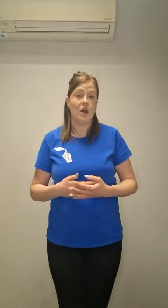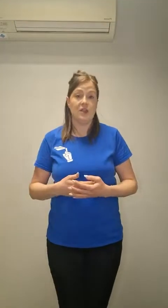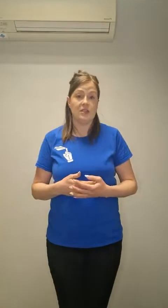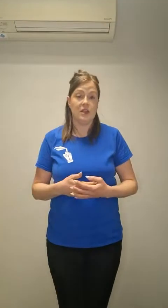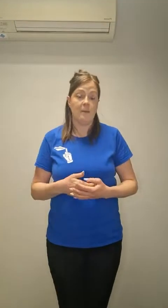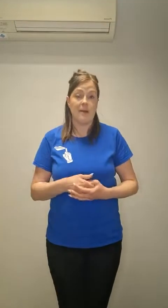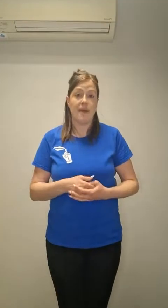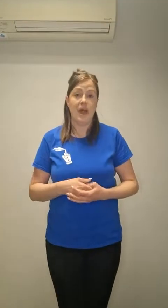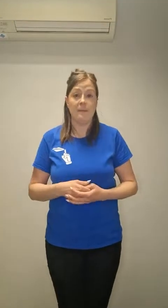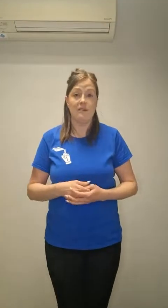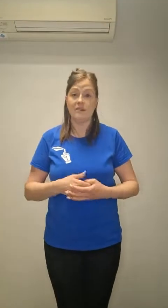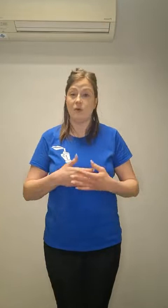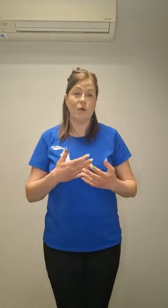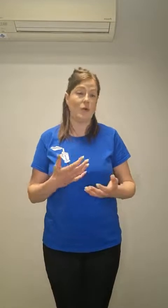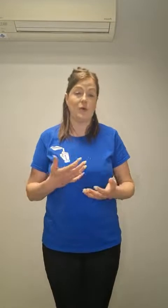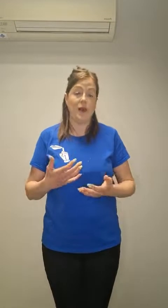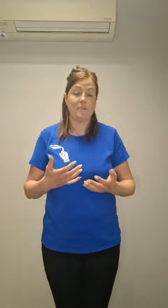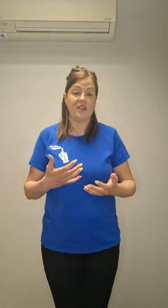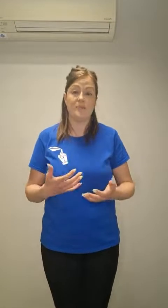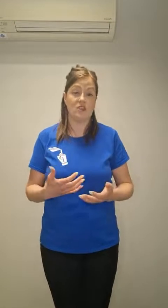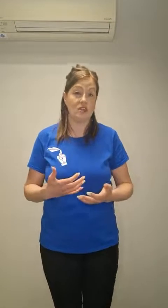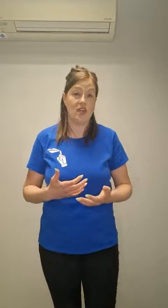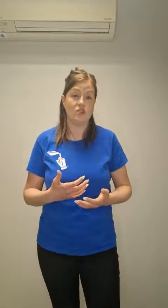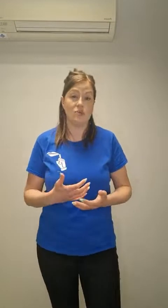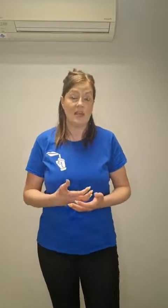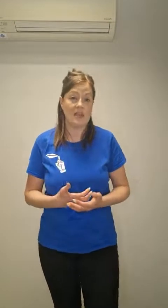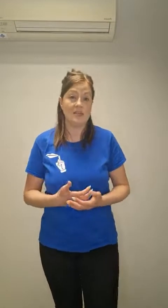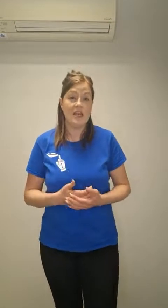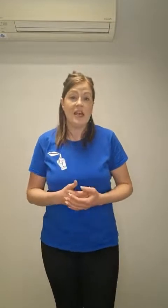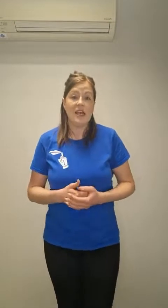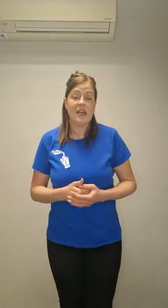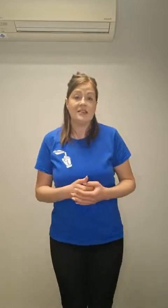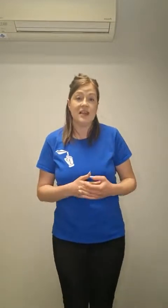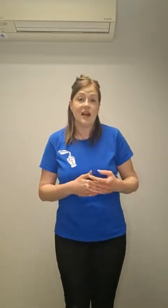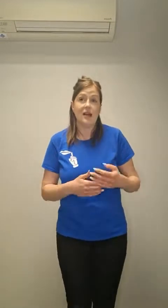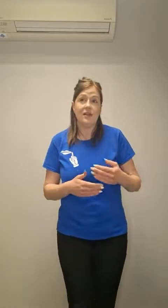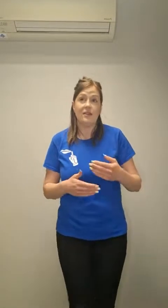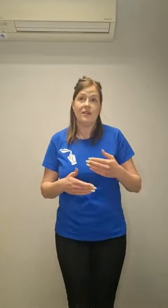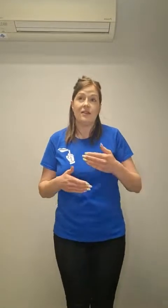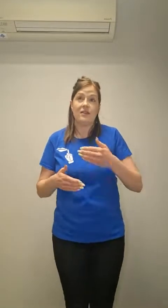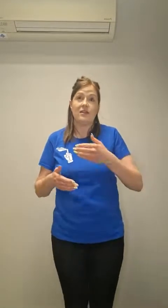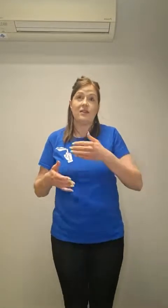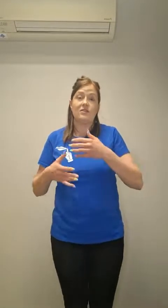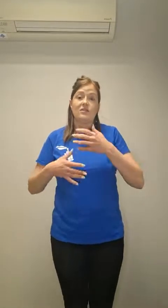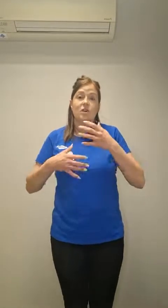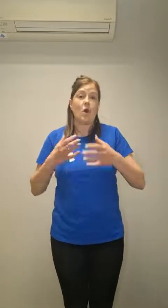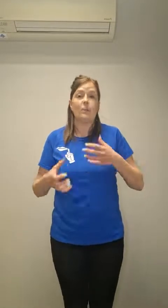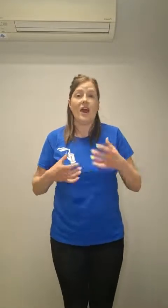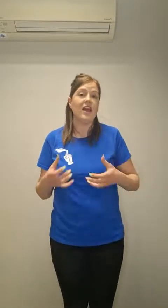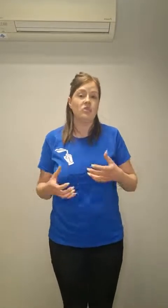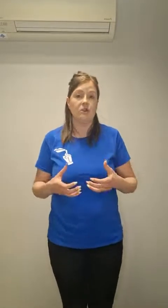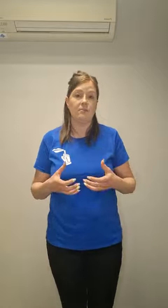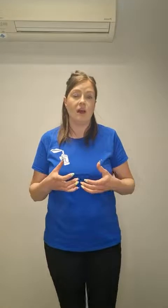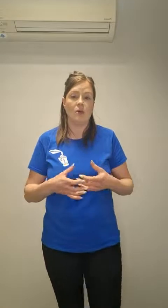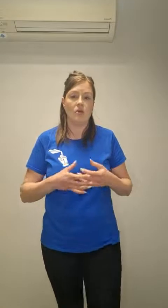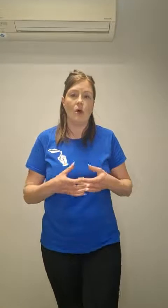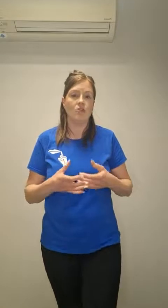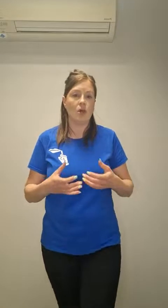learning impairments or special educational needs, is that the comprehension might not totally